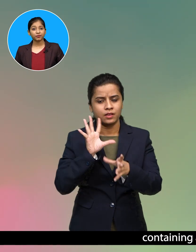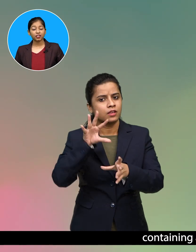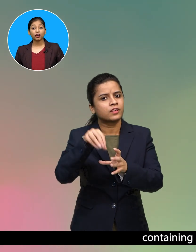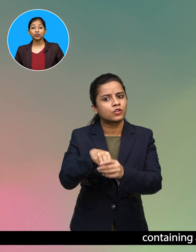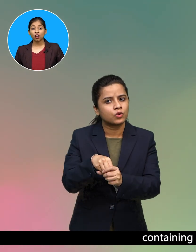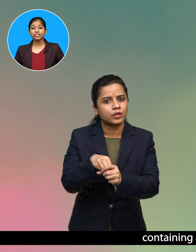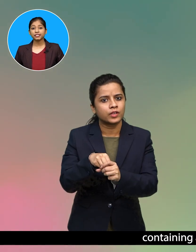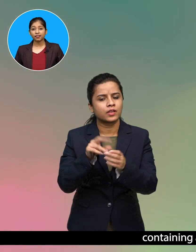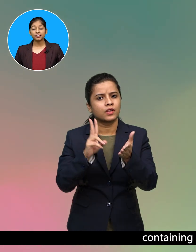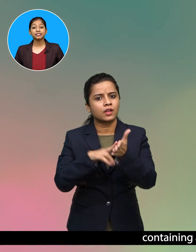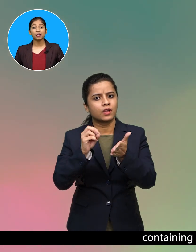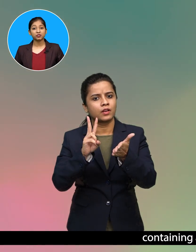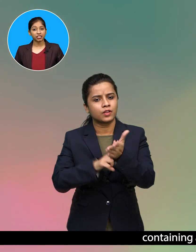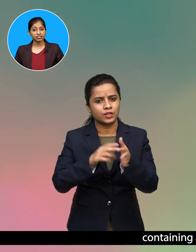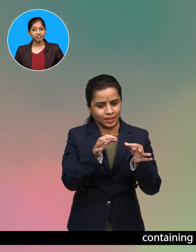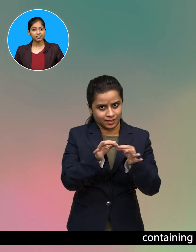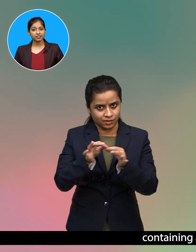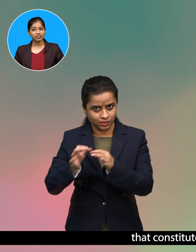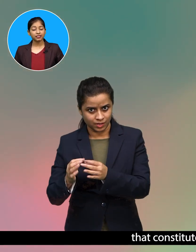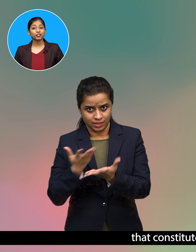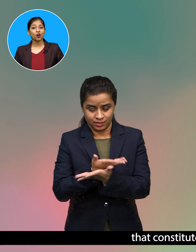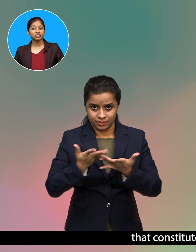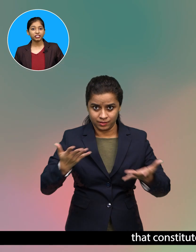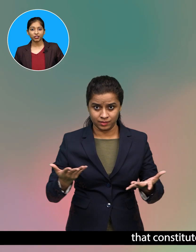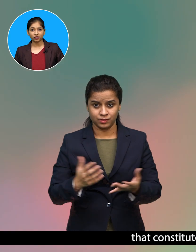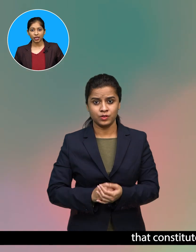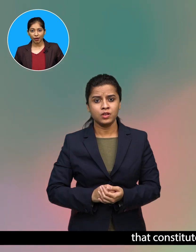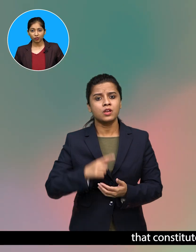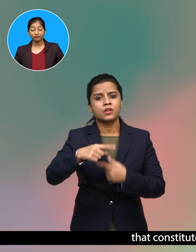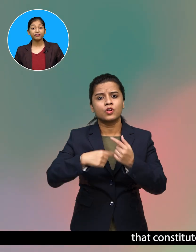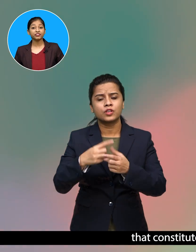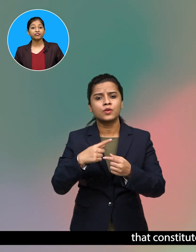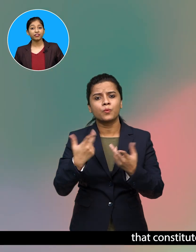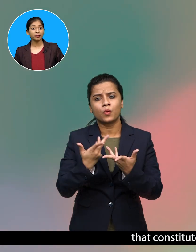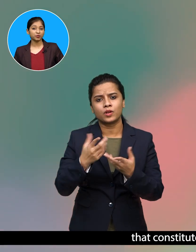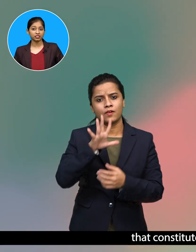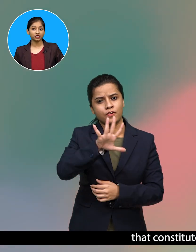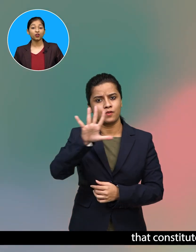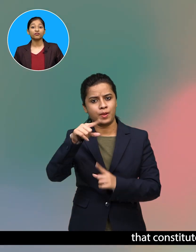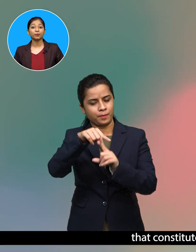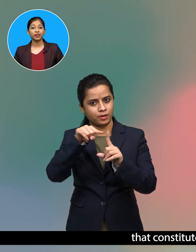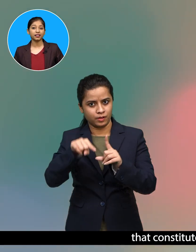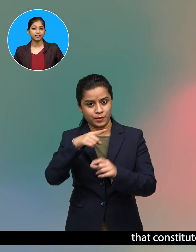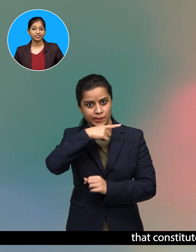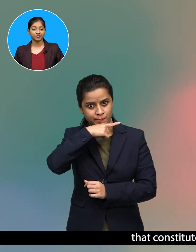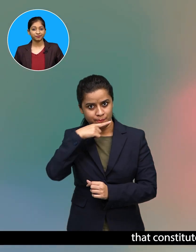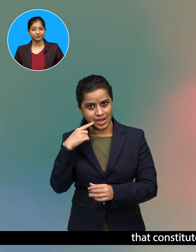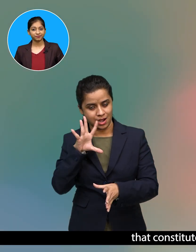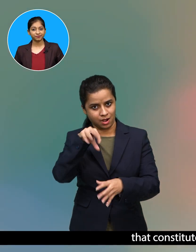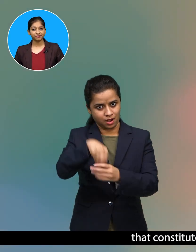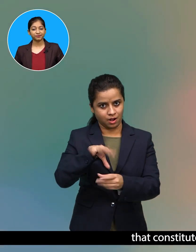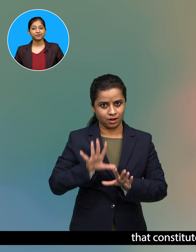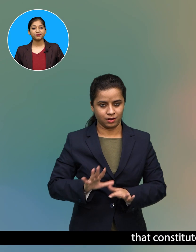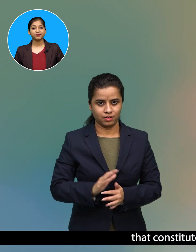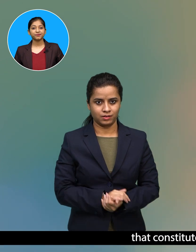containing a non-cellular substance that constitutes about 55% of the blood.